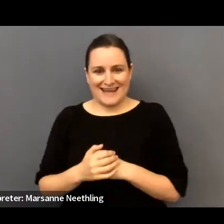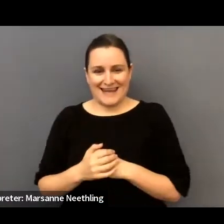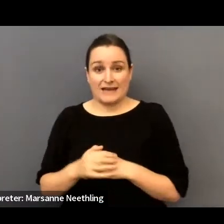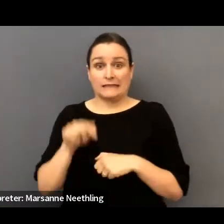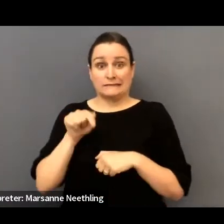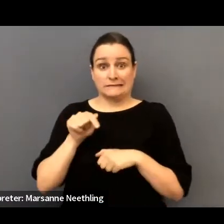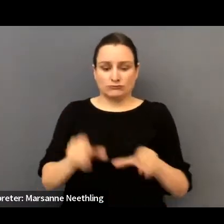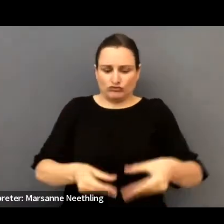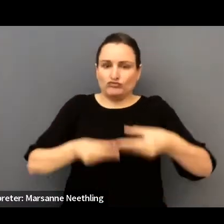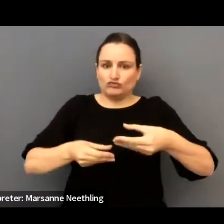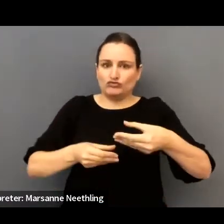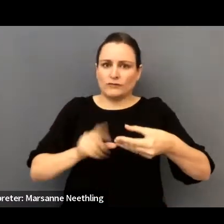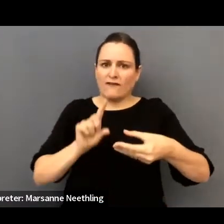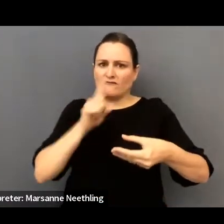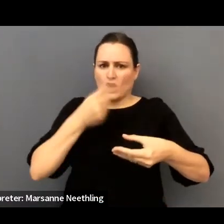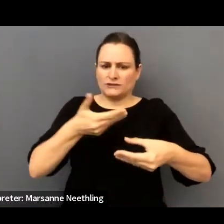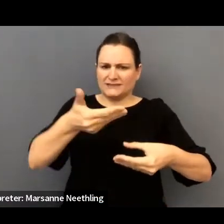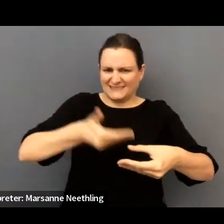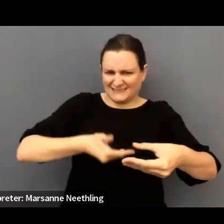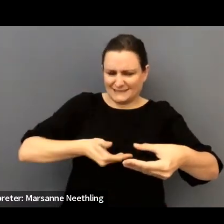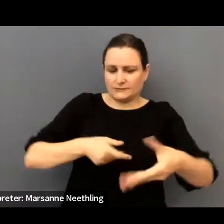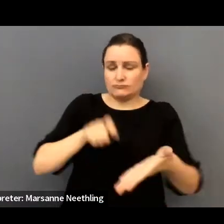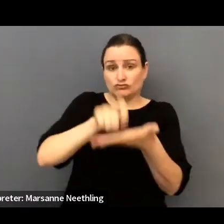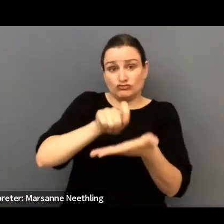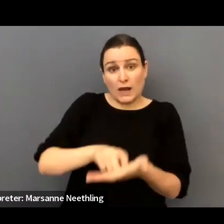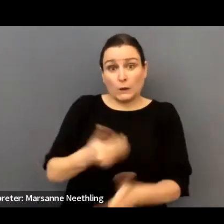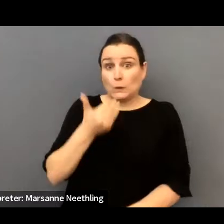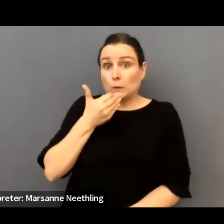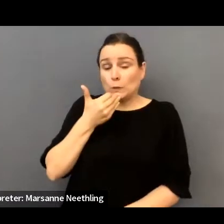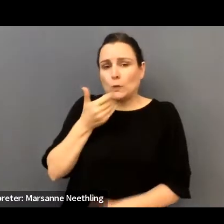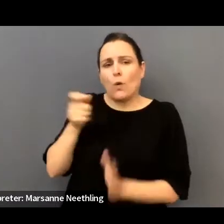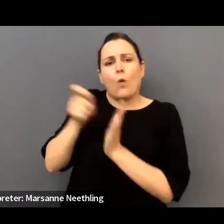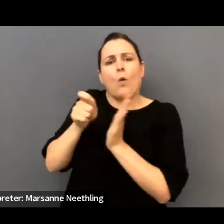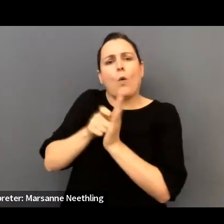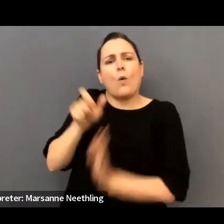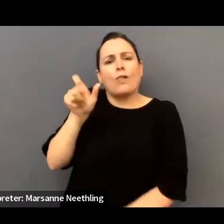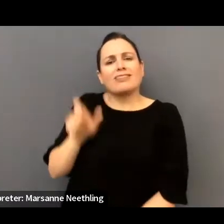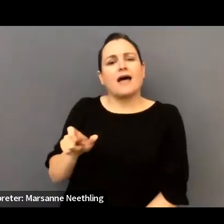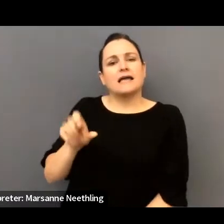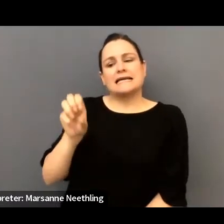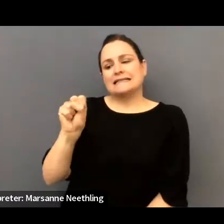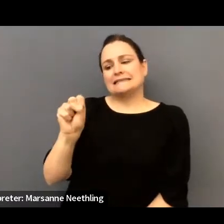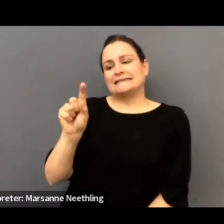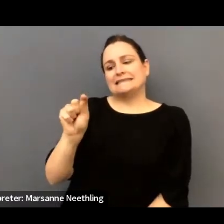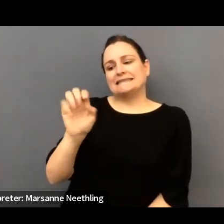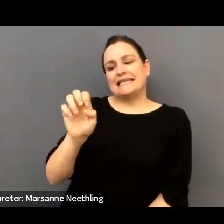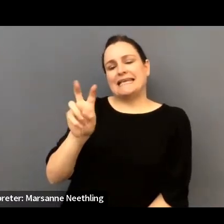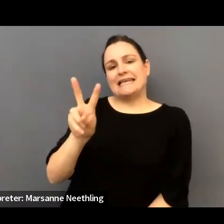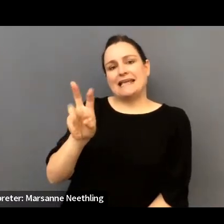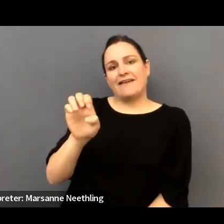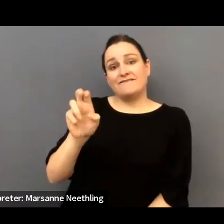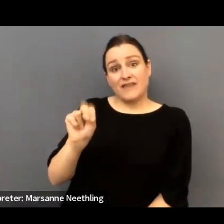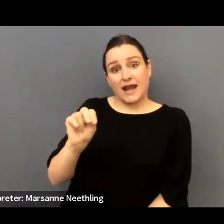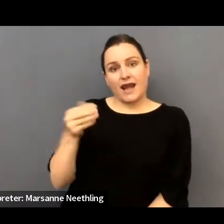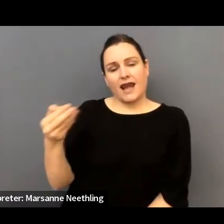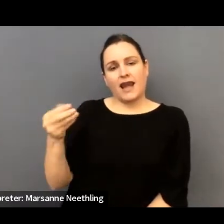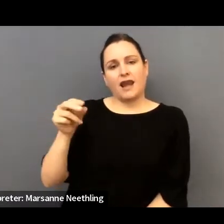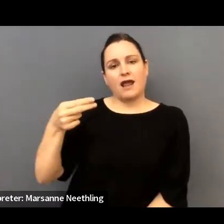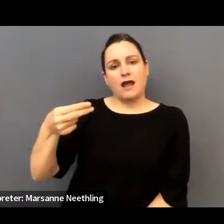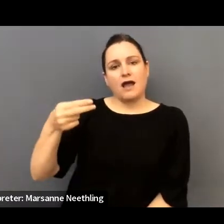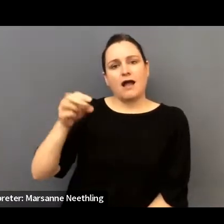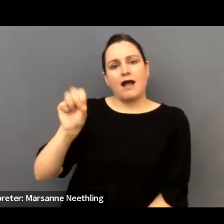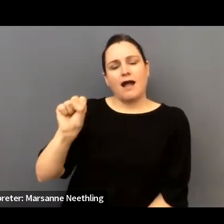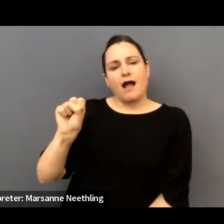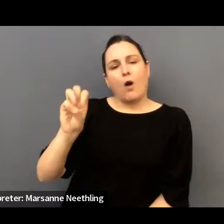foreword written by Stephen Hawking, when he makes the point in reference to his own disability